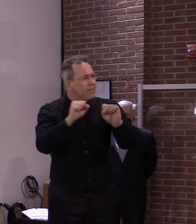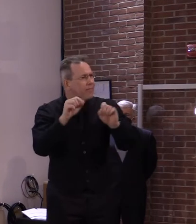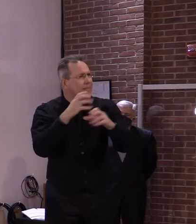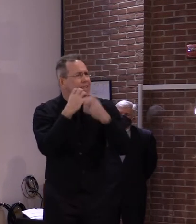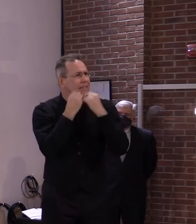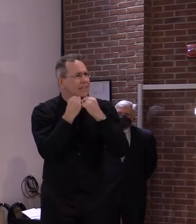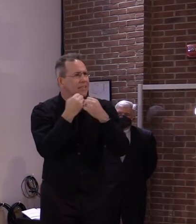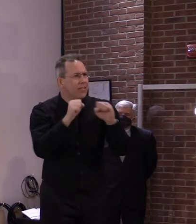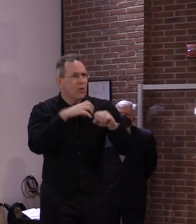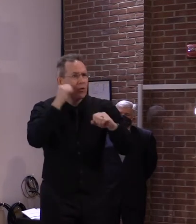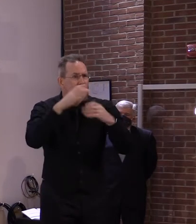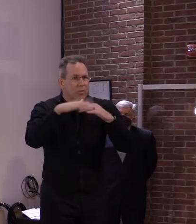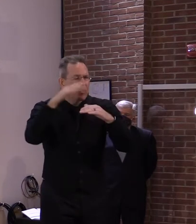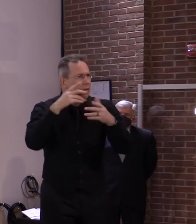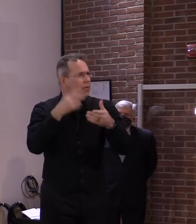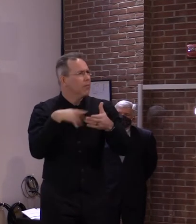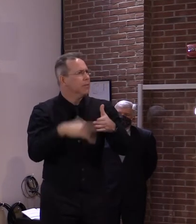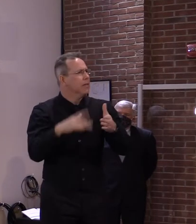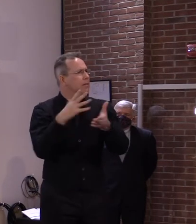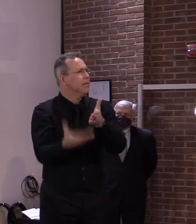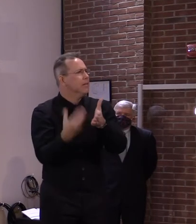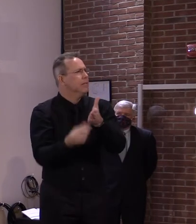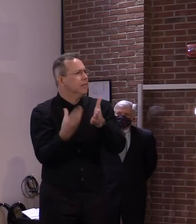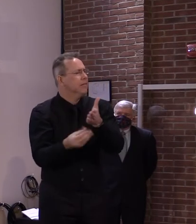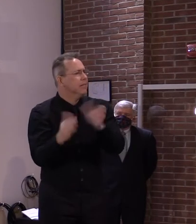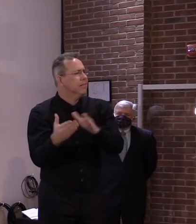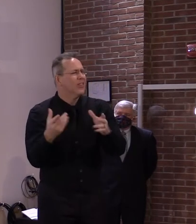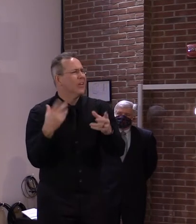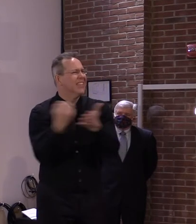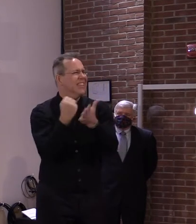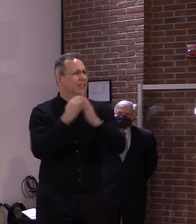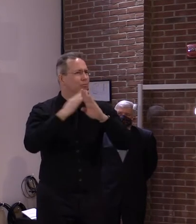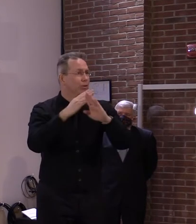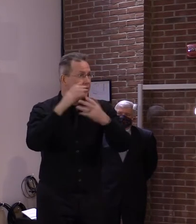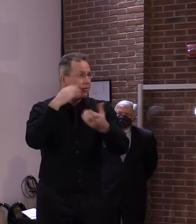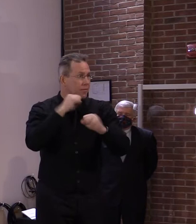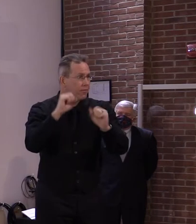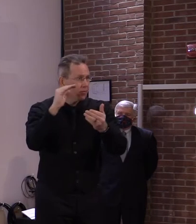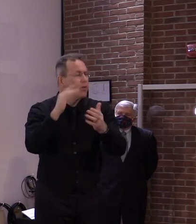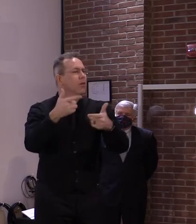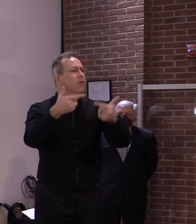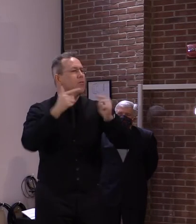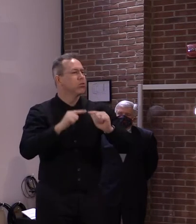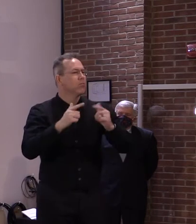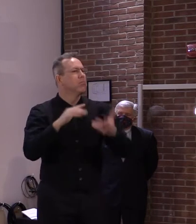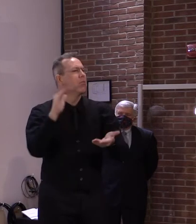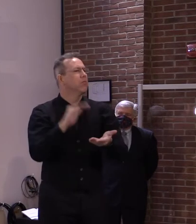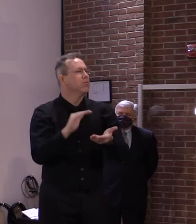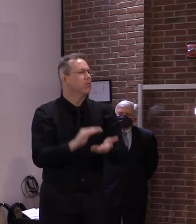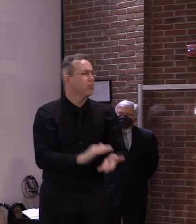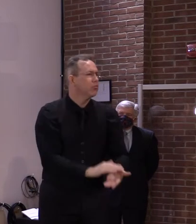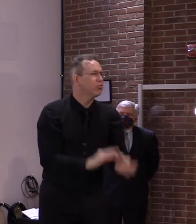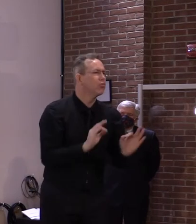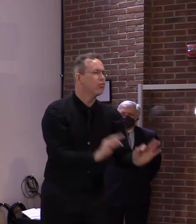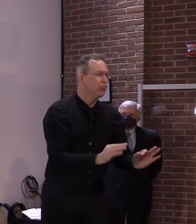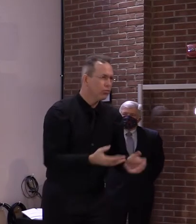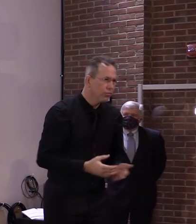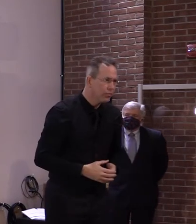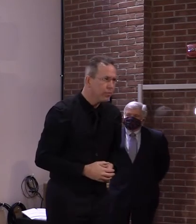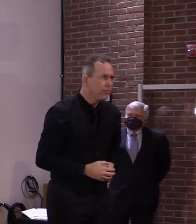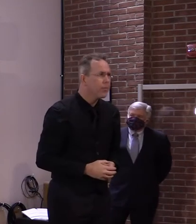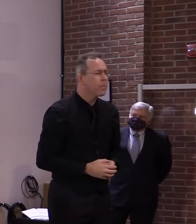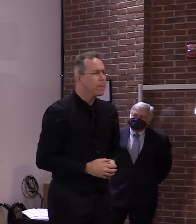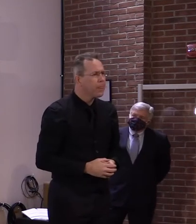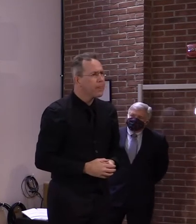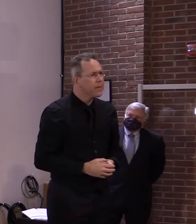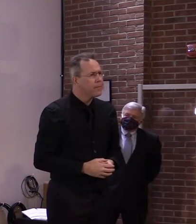keep in mind based on the numbers we've given you that's perhaps a fifth to a sixth of the population of the